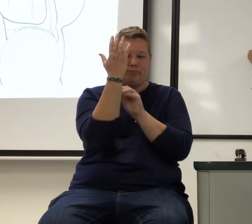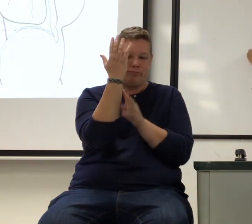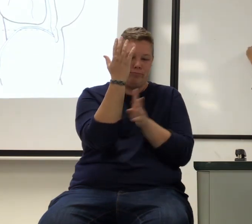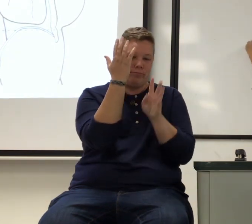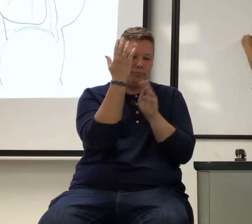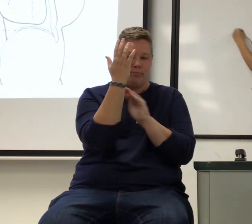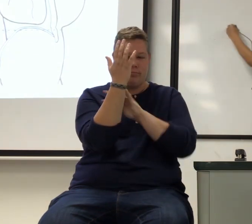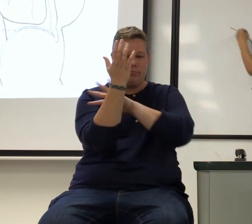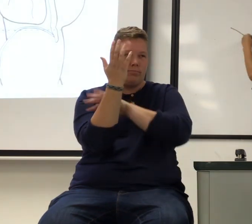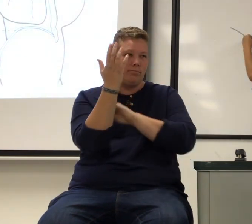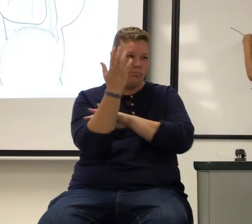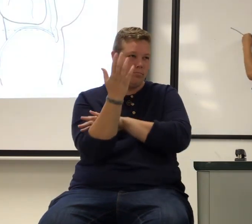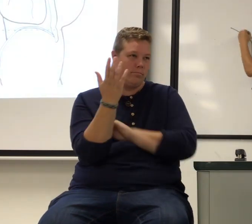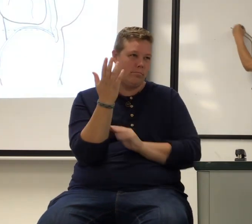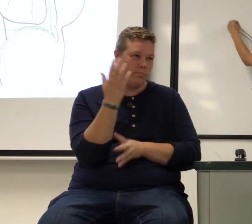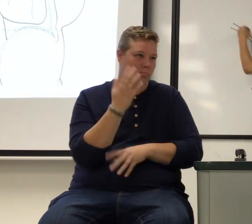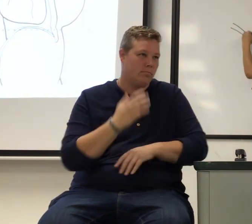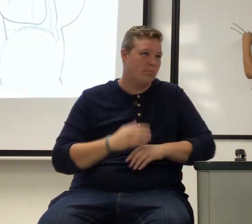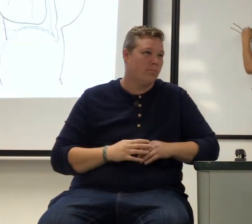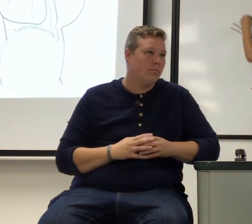branches.